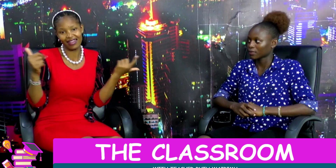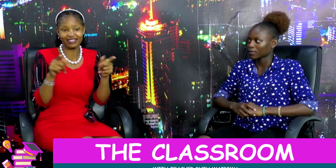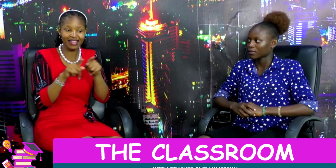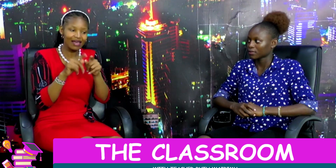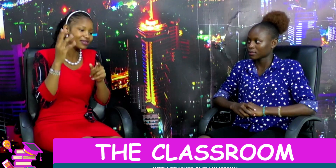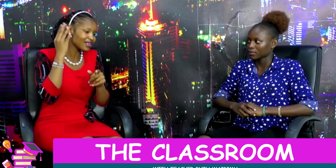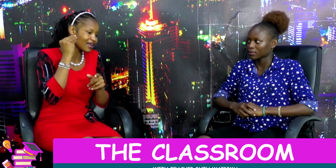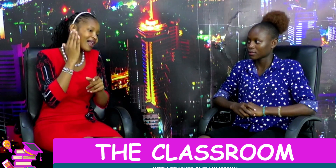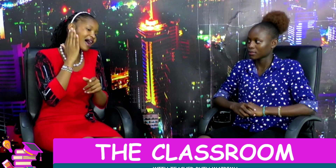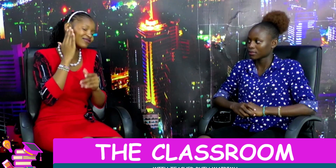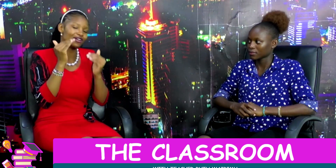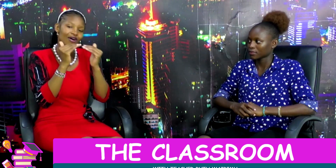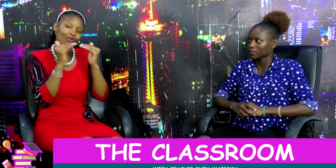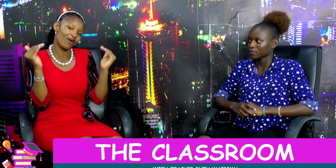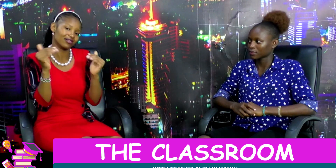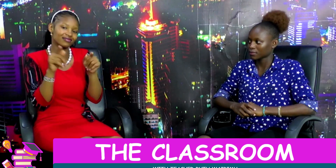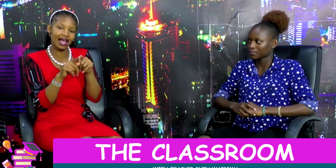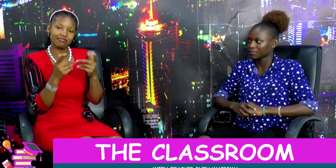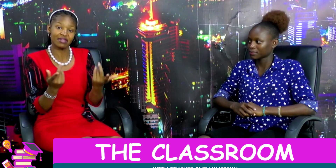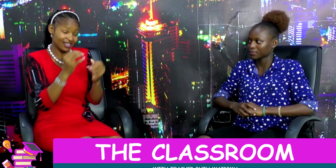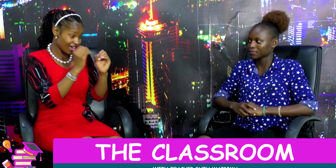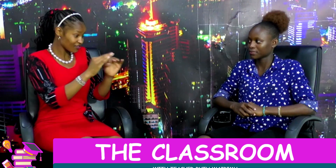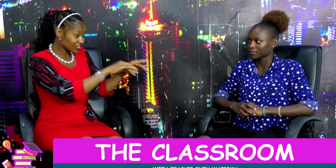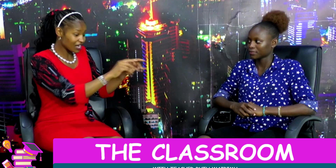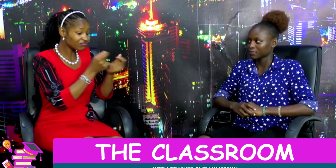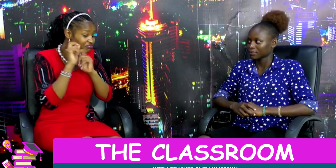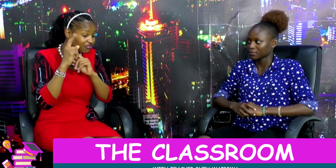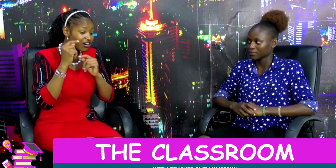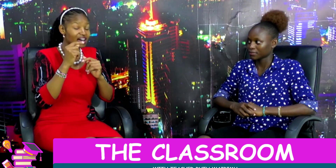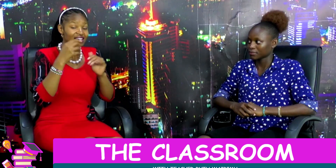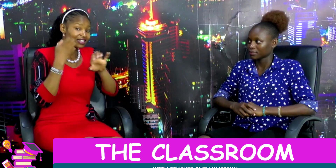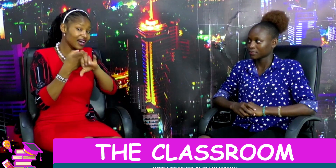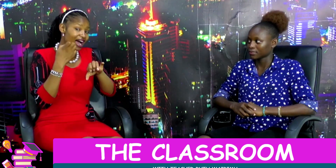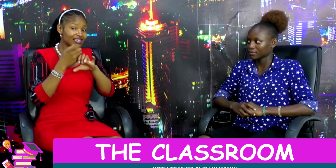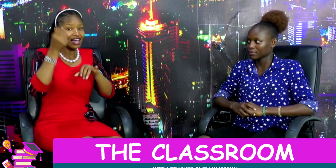have that, because we have so many people who are making hair out here and they're doing a very, very good job.